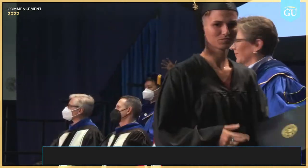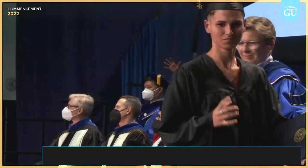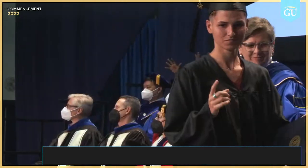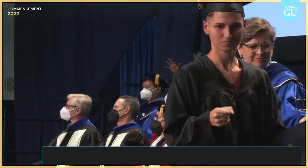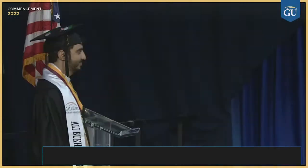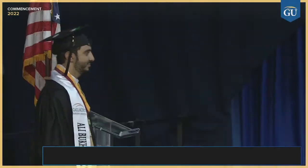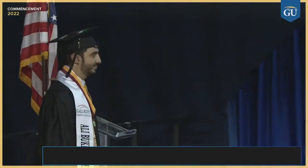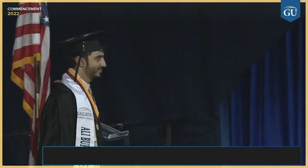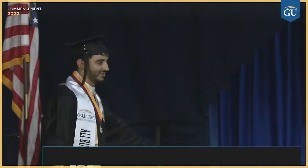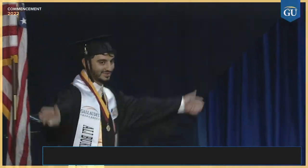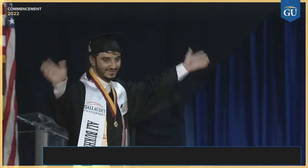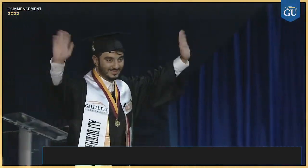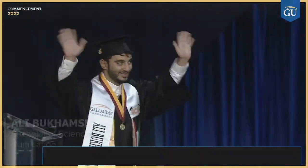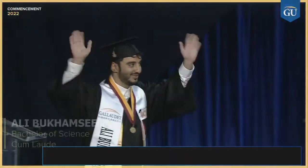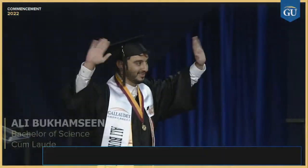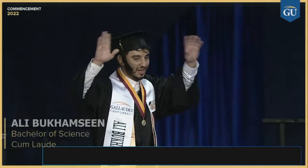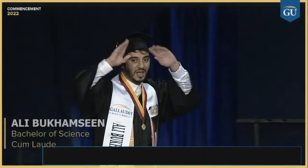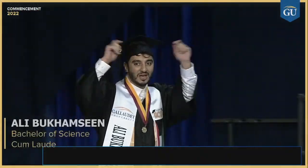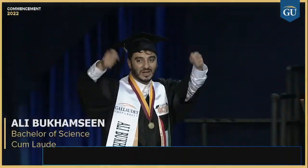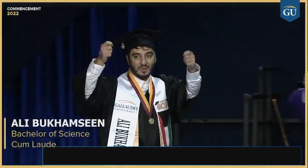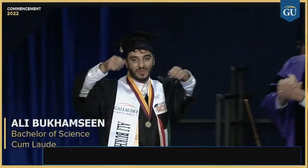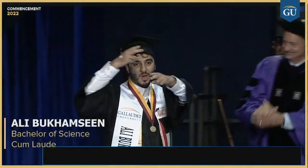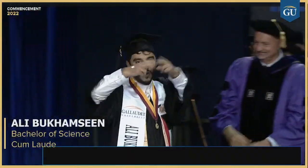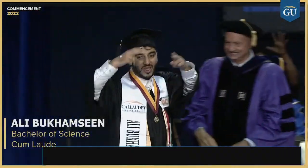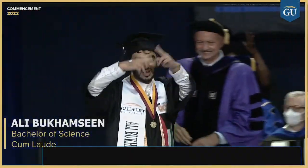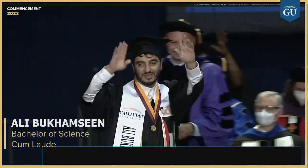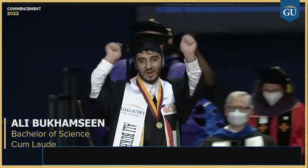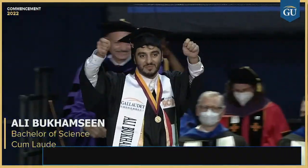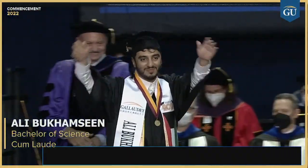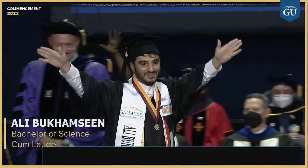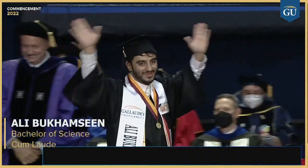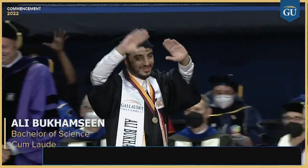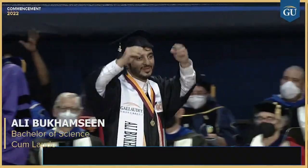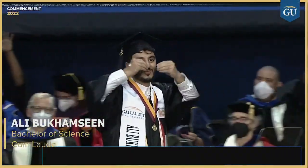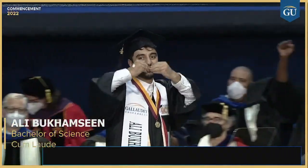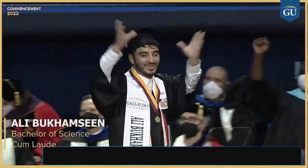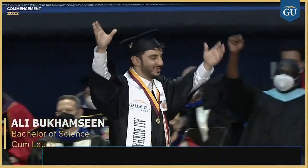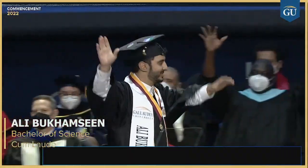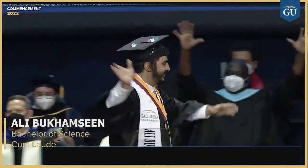Ali Bukhamsin, Bachelor of Science, cum laude.